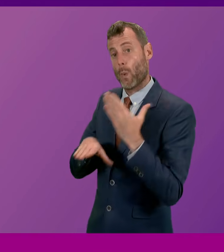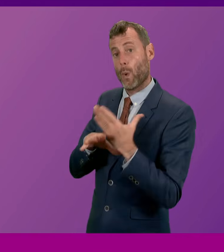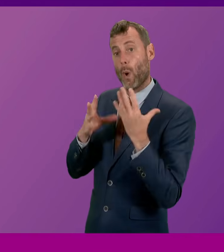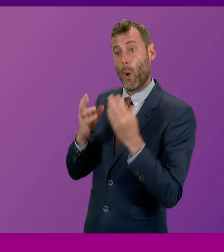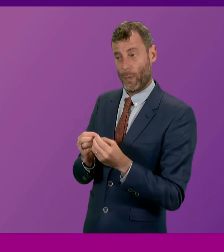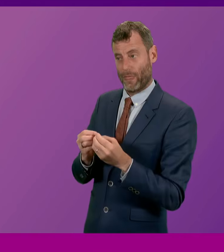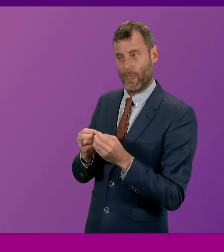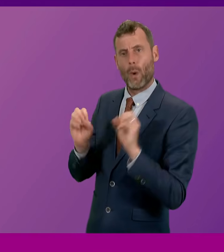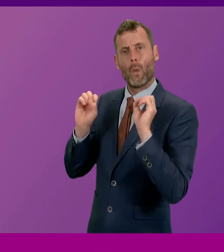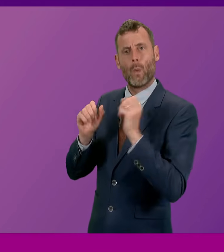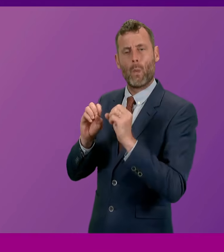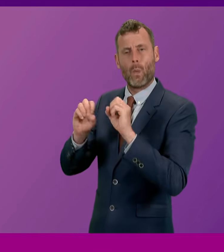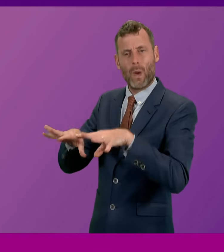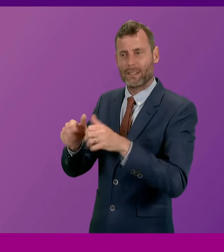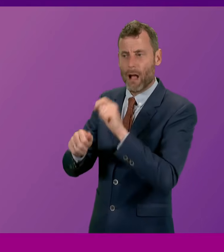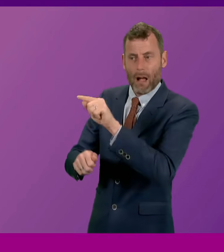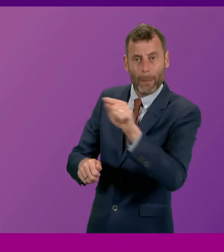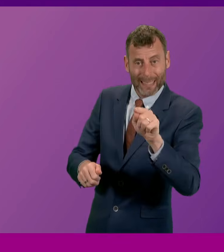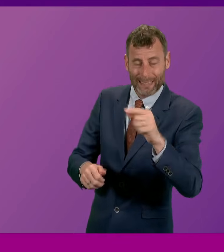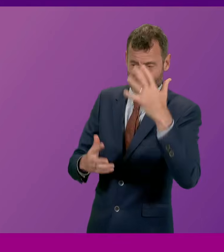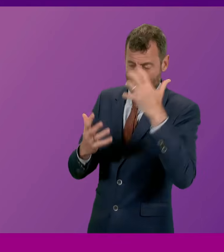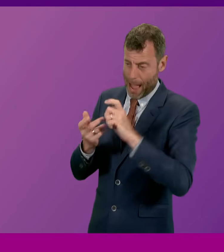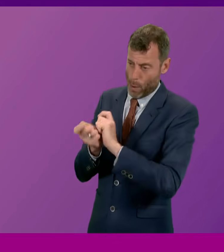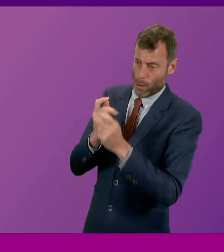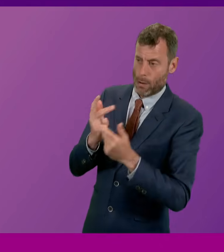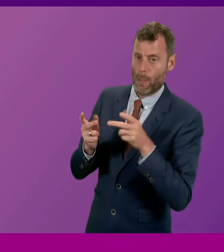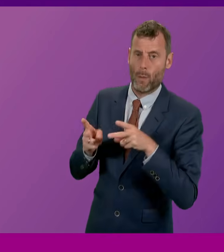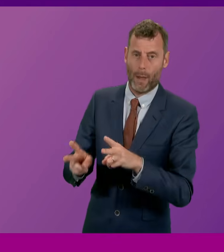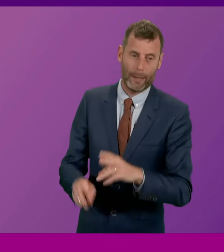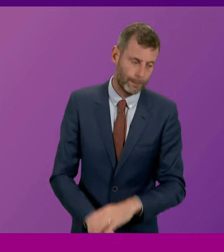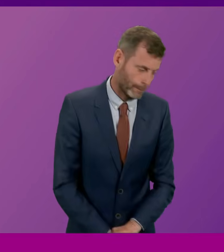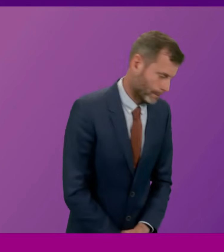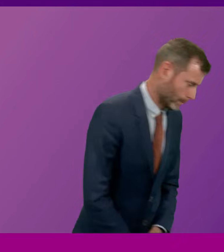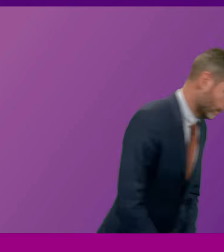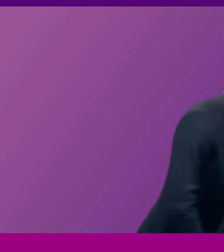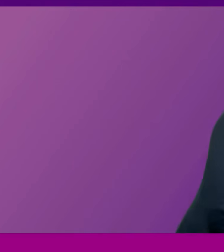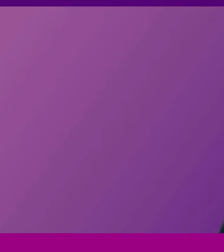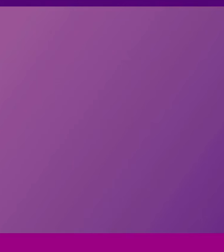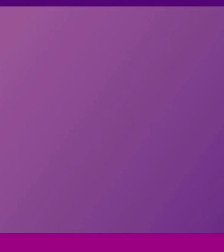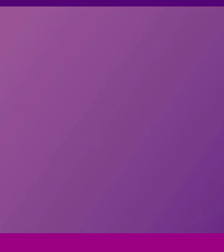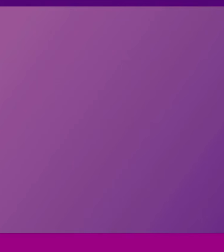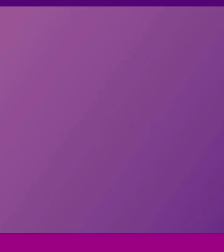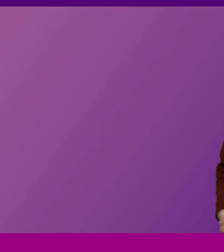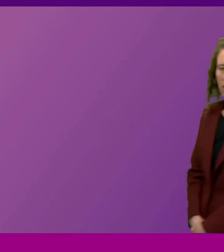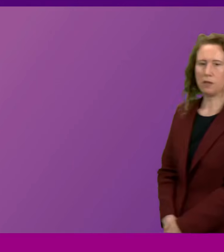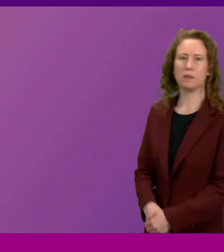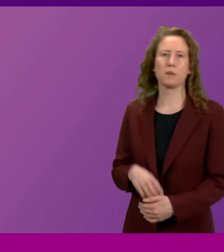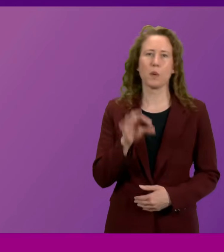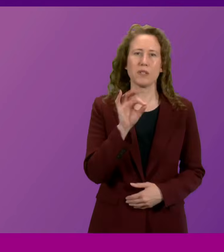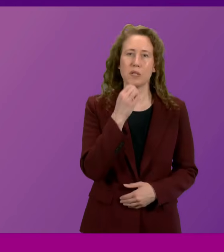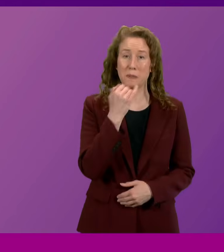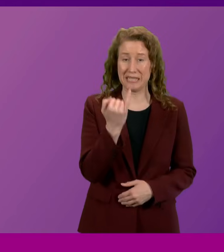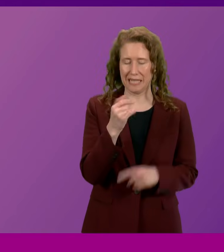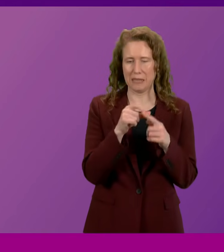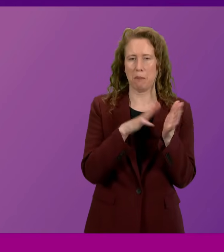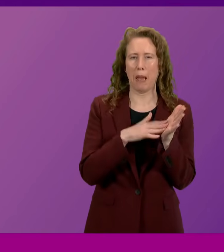ensure is the case, and that's what will dominate our approach in the weeks to come. Question number 6, Pam Duncan-Glancy. Thank you, Presiding